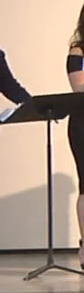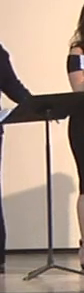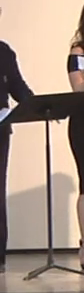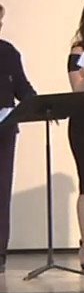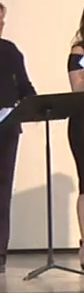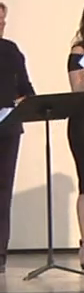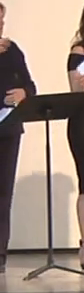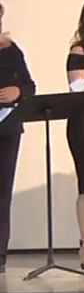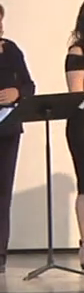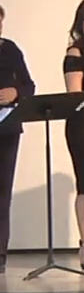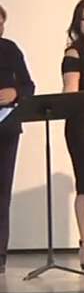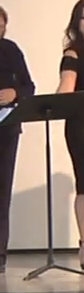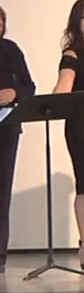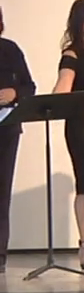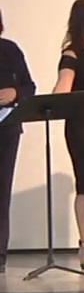C. Yang.